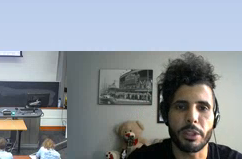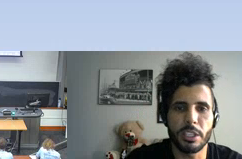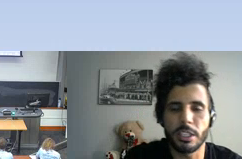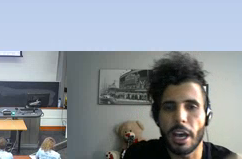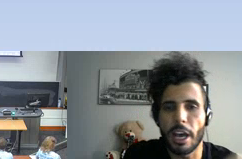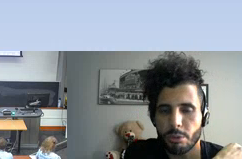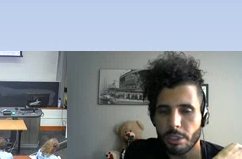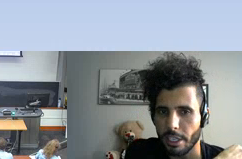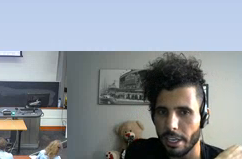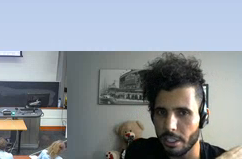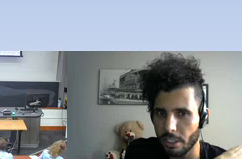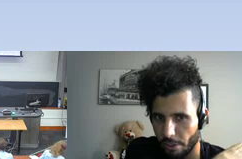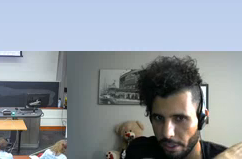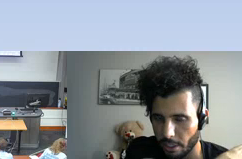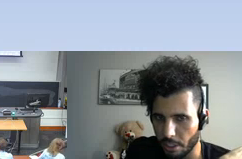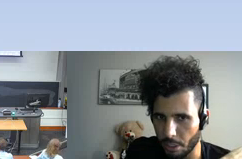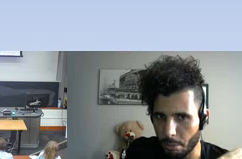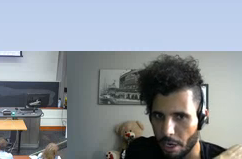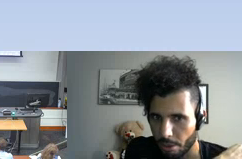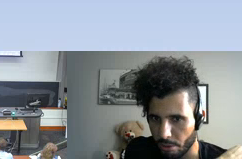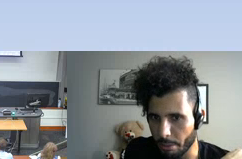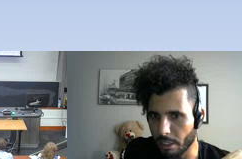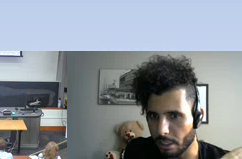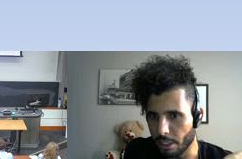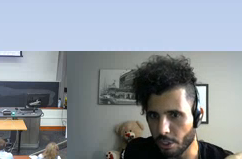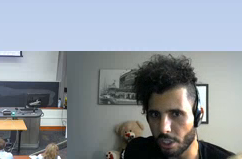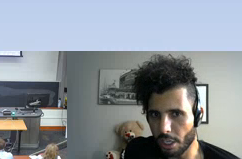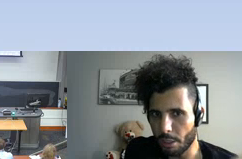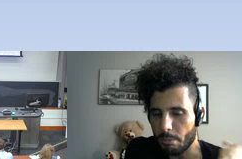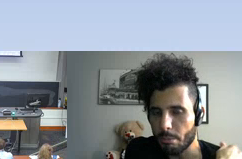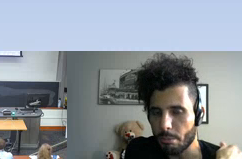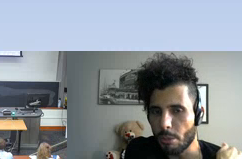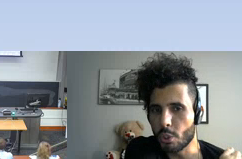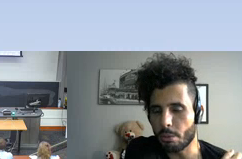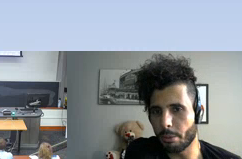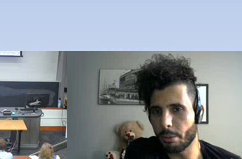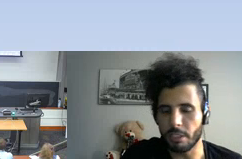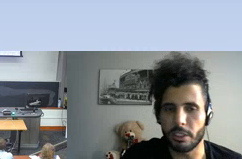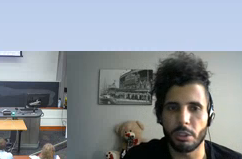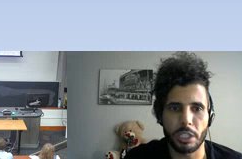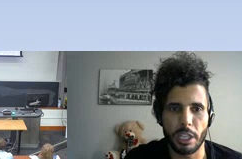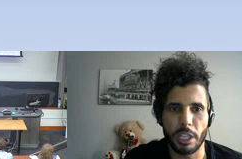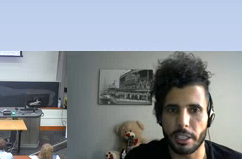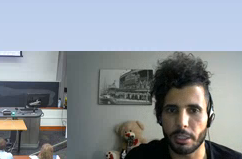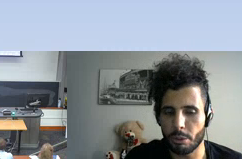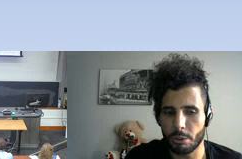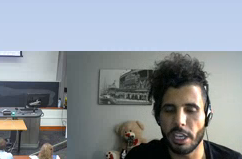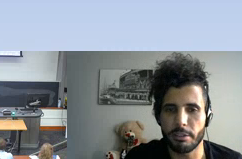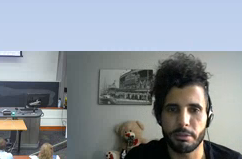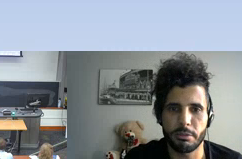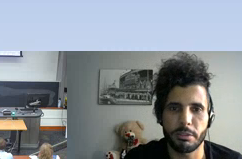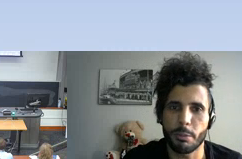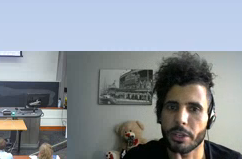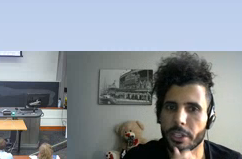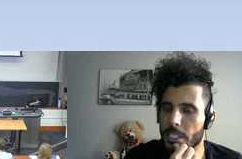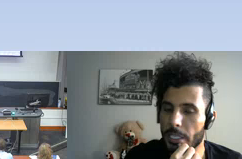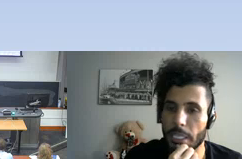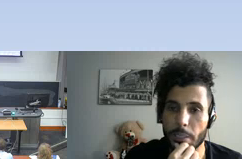this is not really an ASL thing. This is borrowed from English. Most people even don't like it. Most deaf Americans